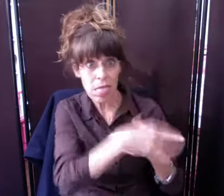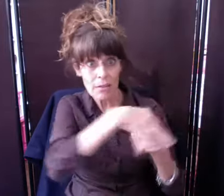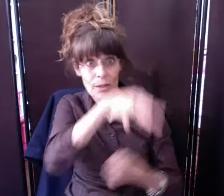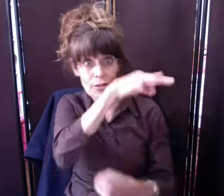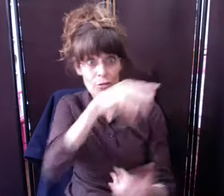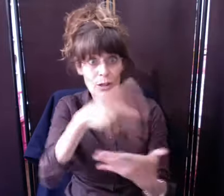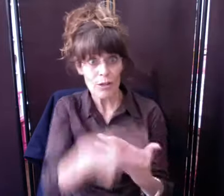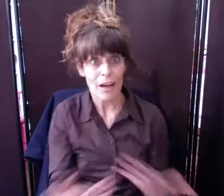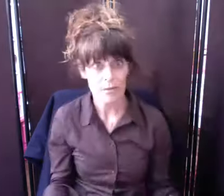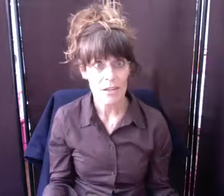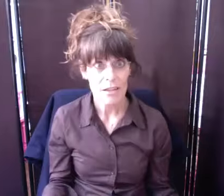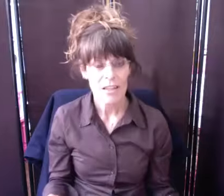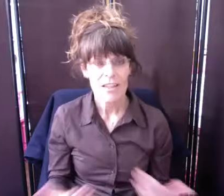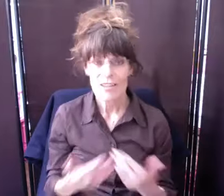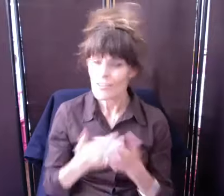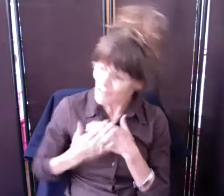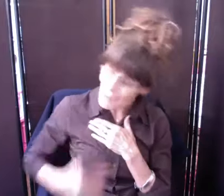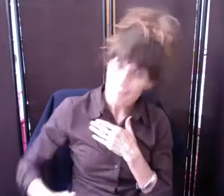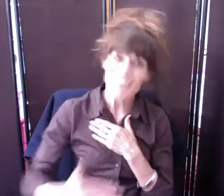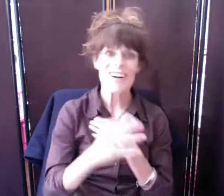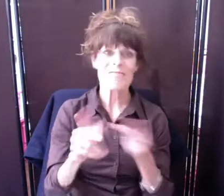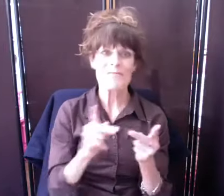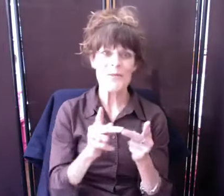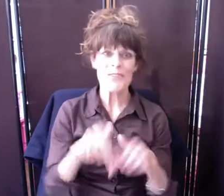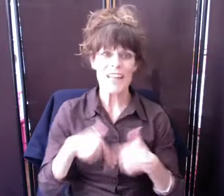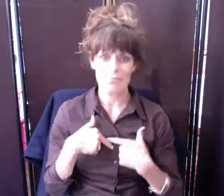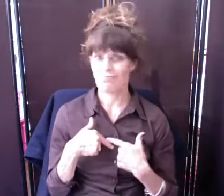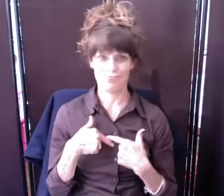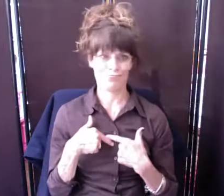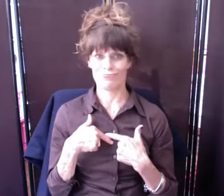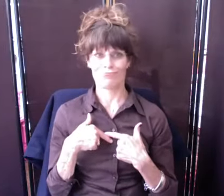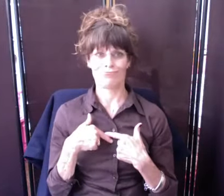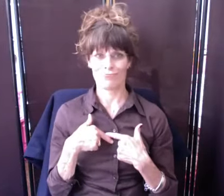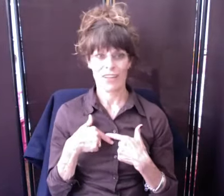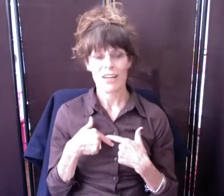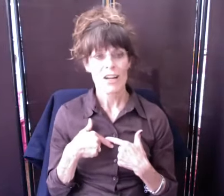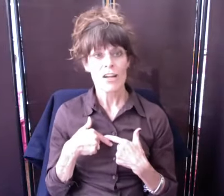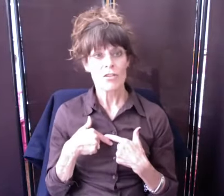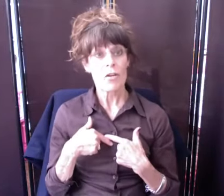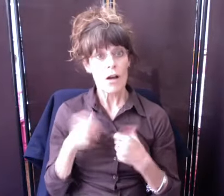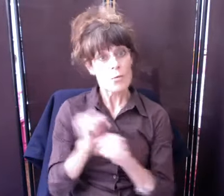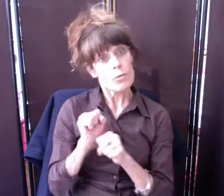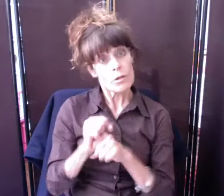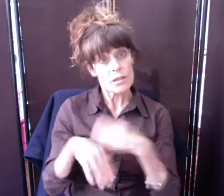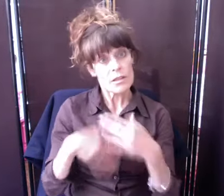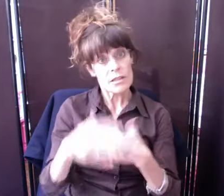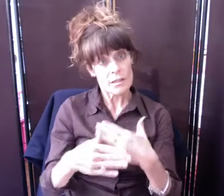from that moment on, my life's been perfect. Not really. So I went through all the steps with Mary. I got involved